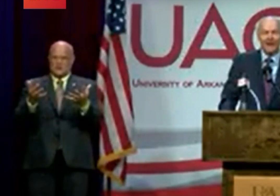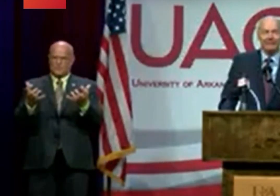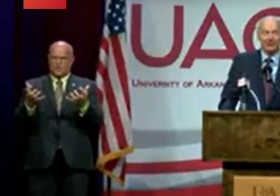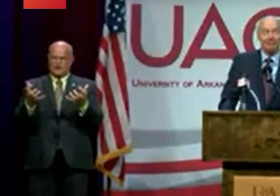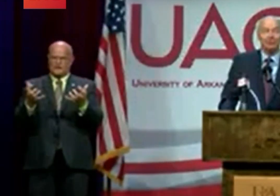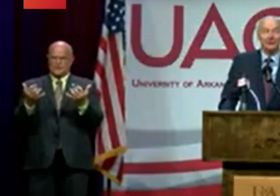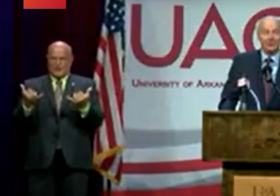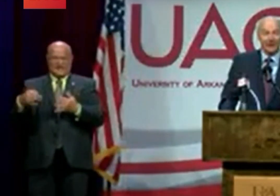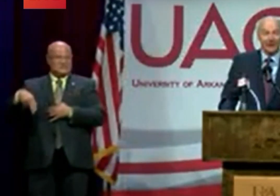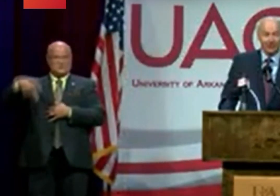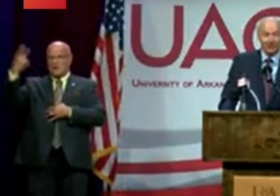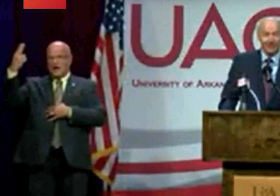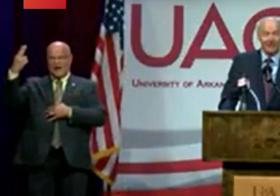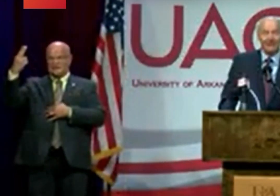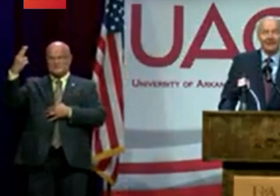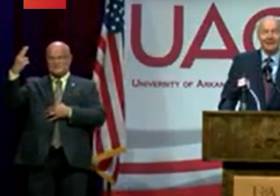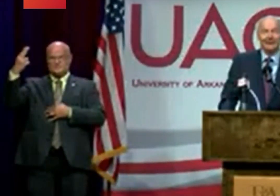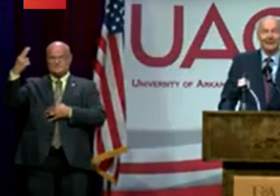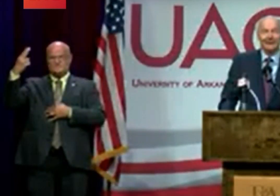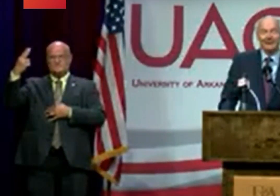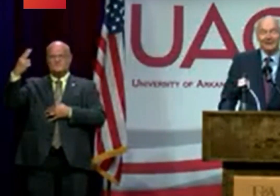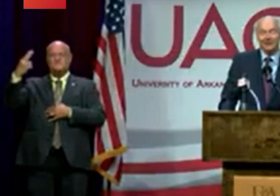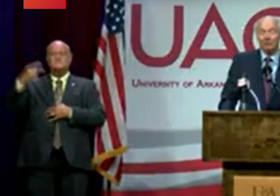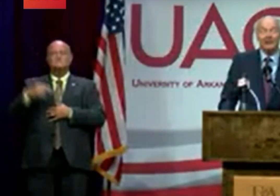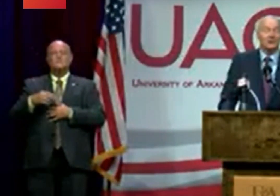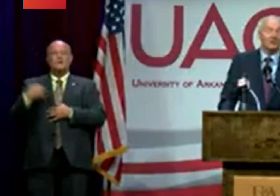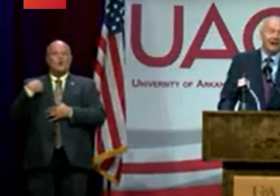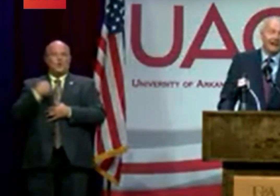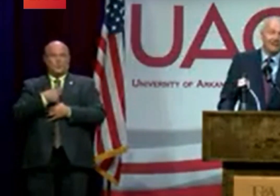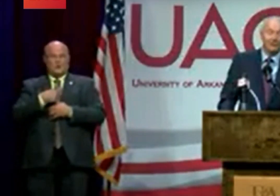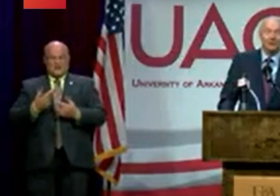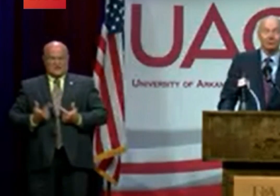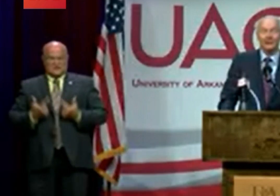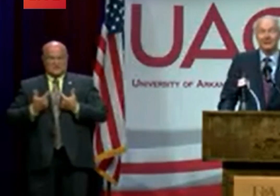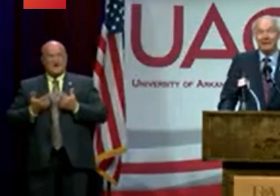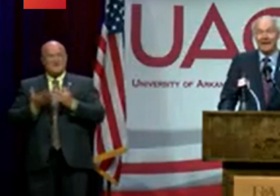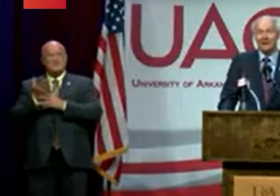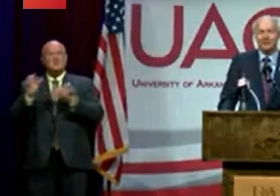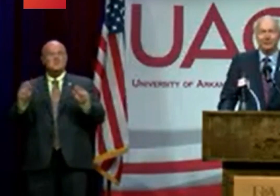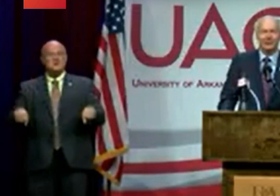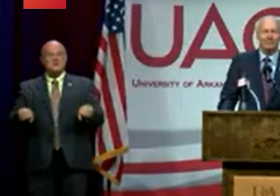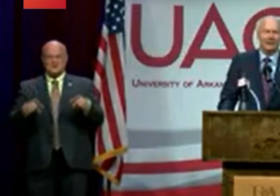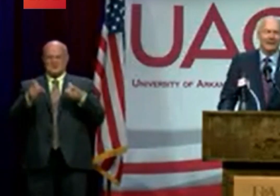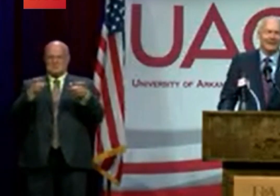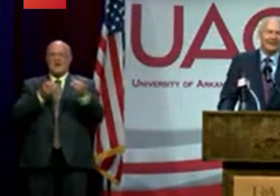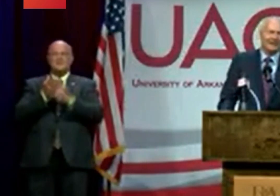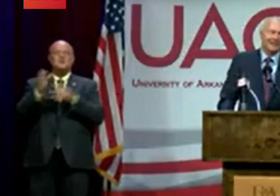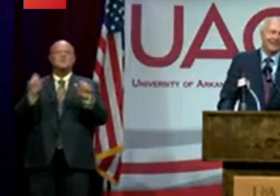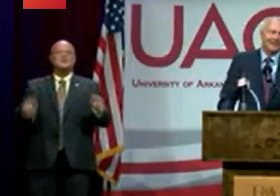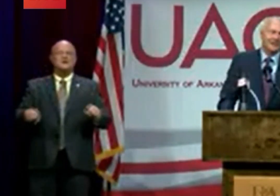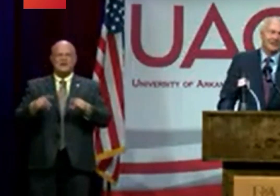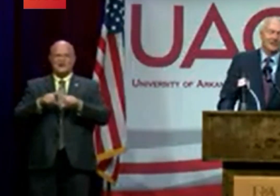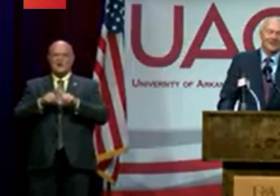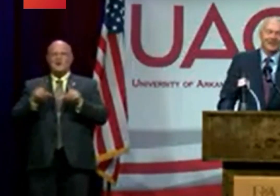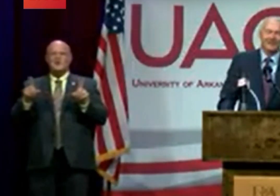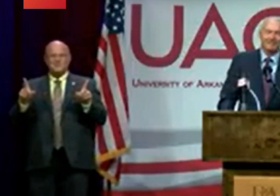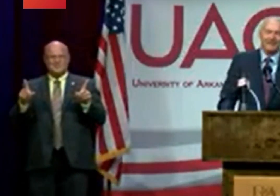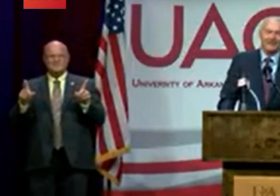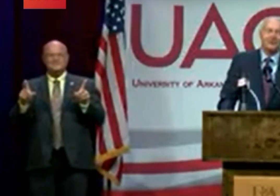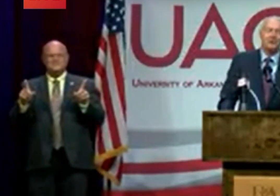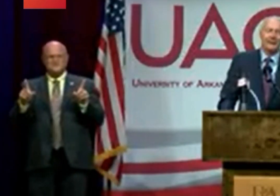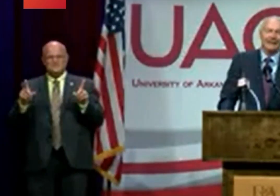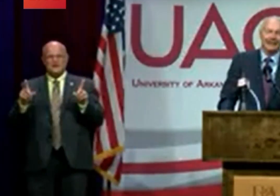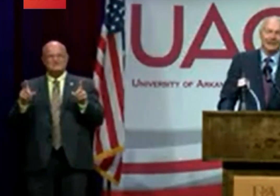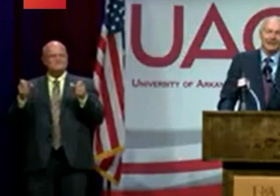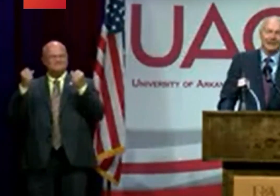too high of a number to settle on. You know, we could survive through it, we could manage through it, but it just